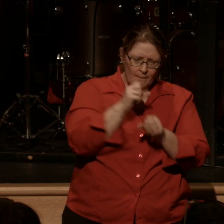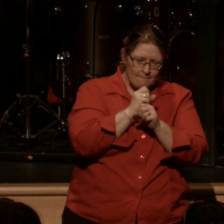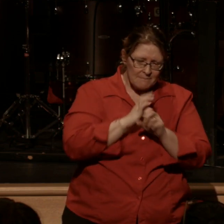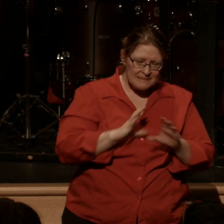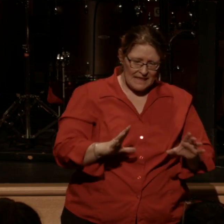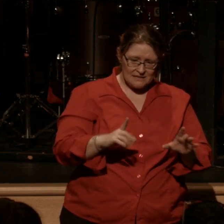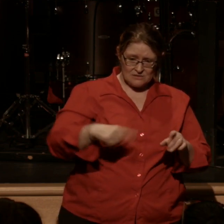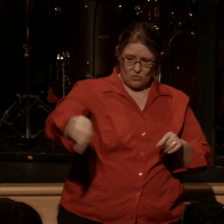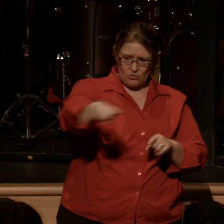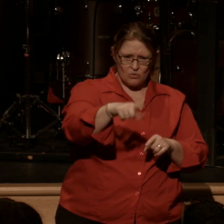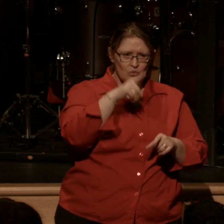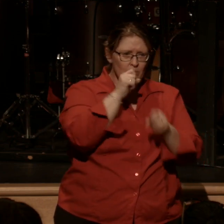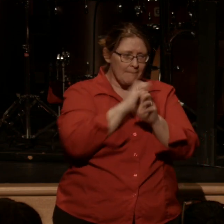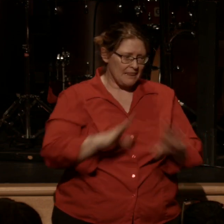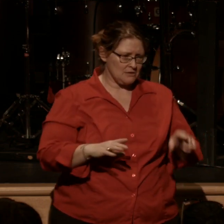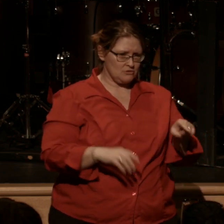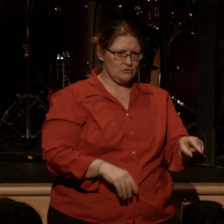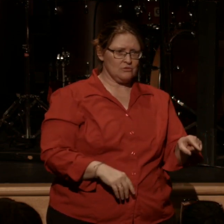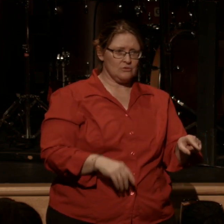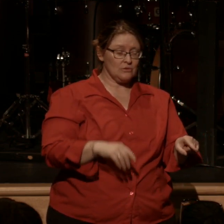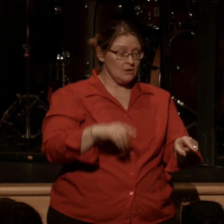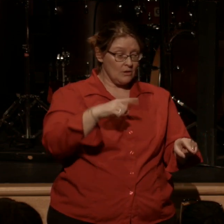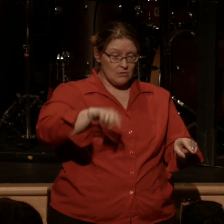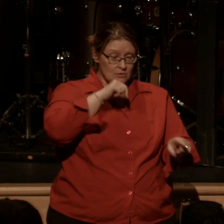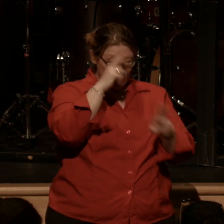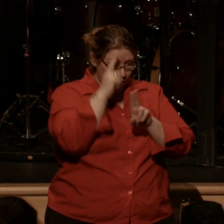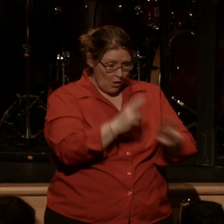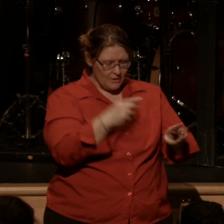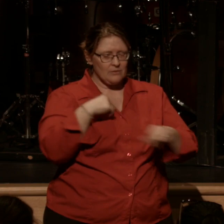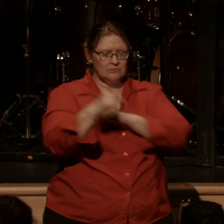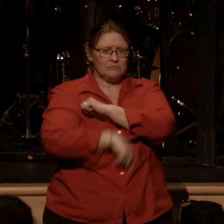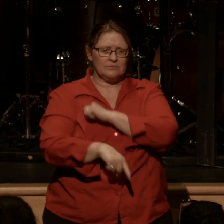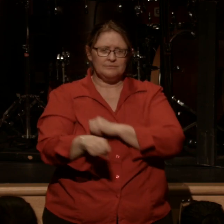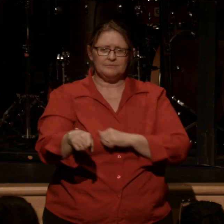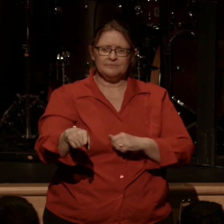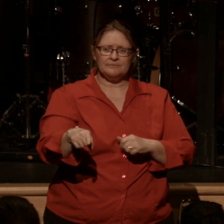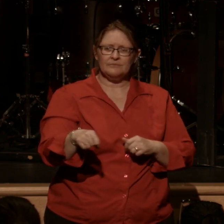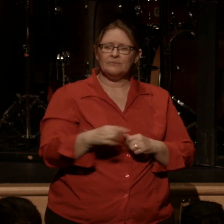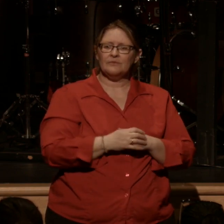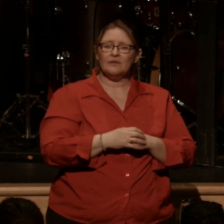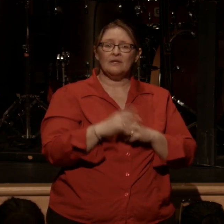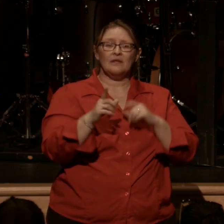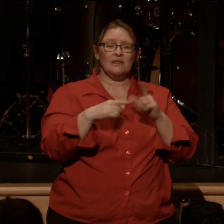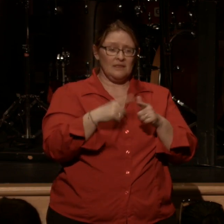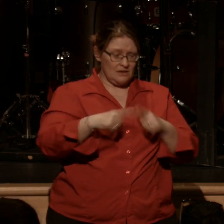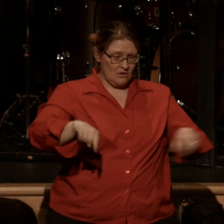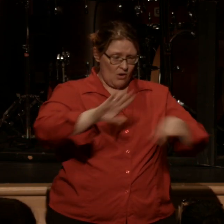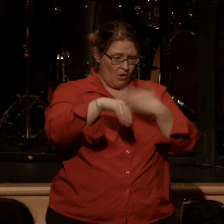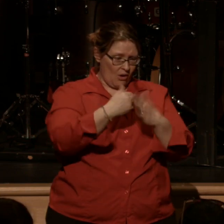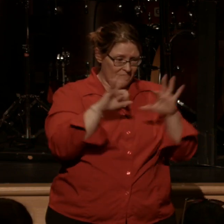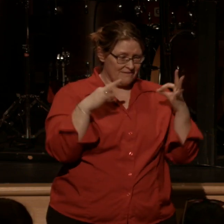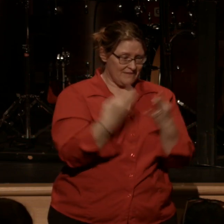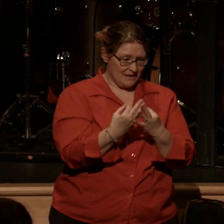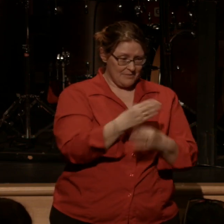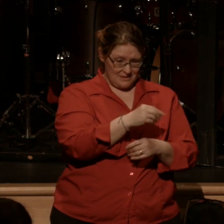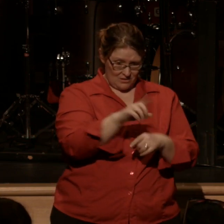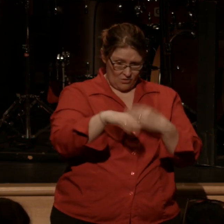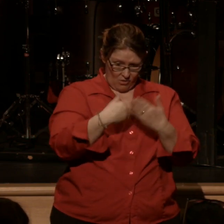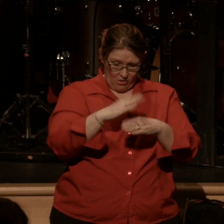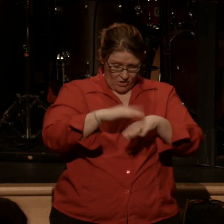bless you, and him who dishonors you I will curse, and in you all the families of the earth shall be